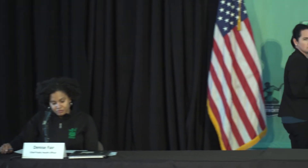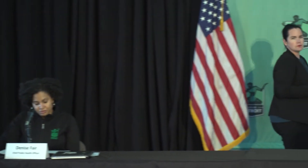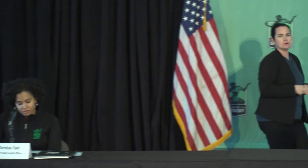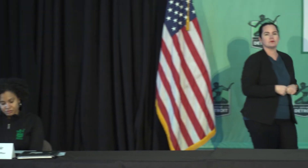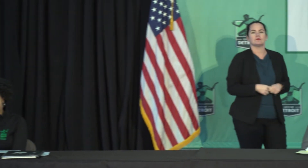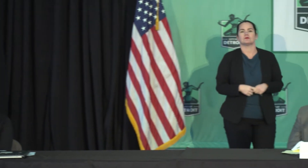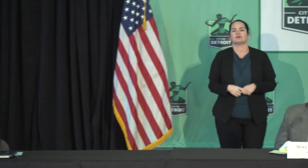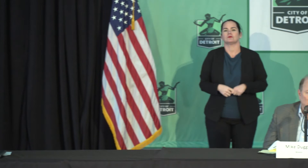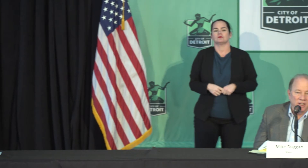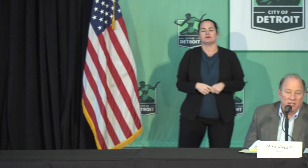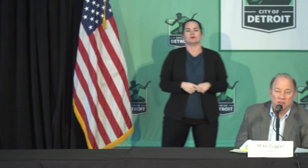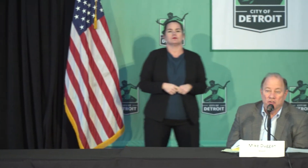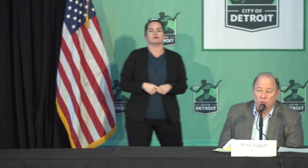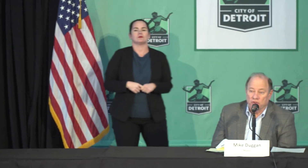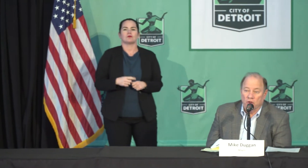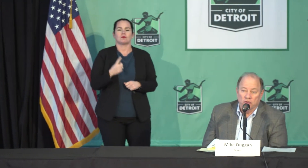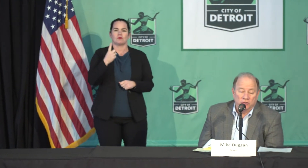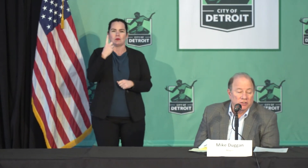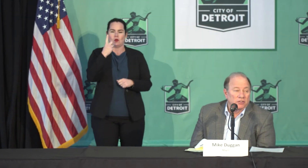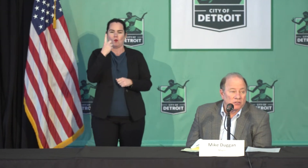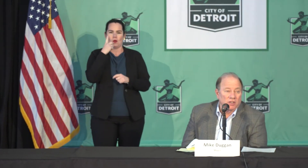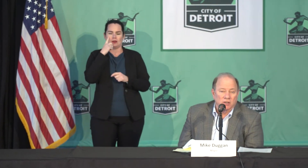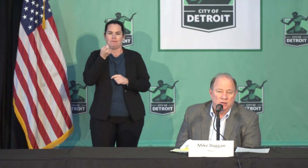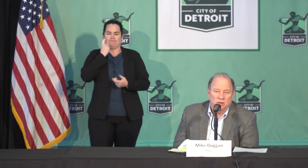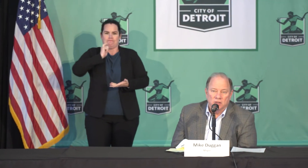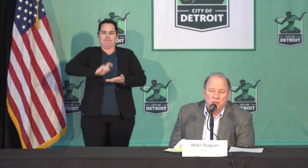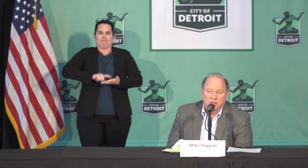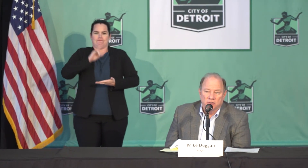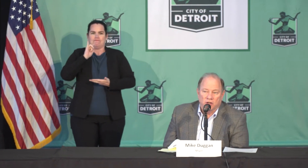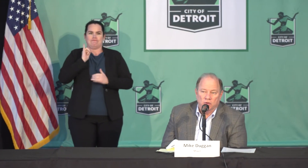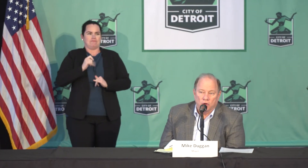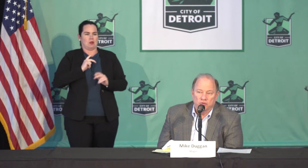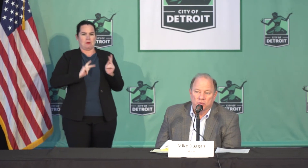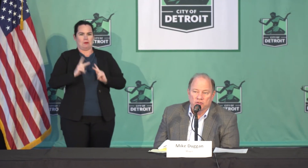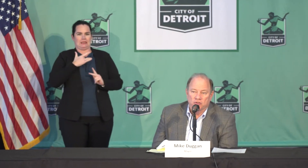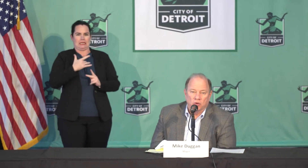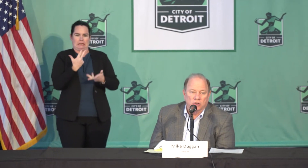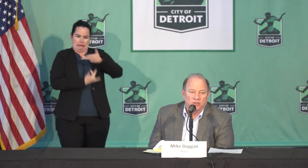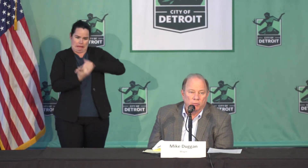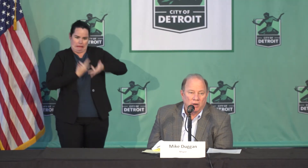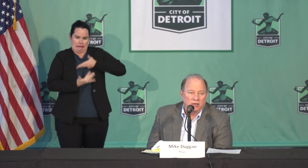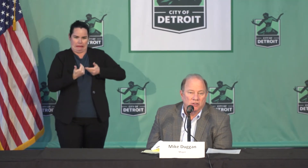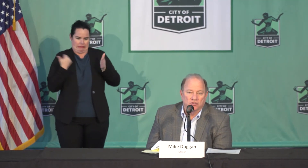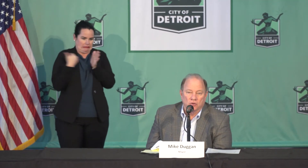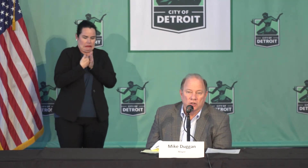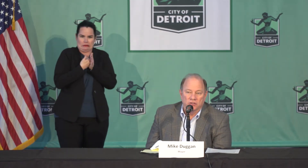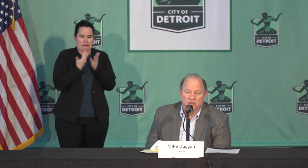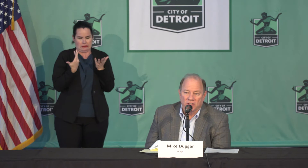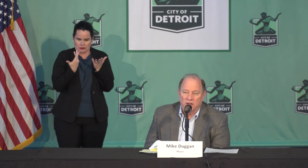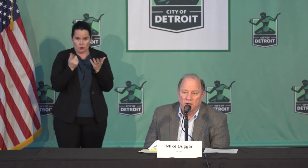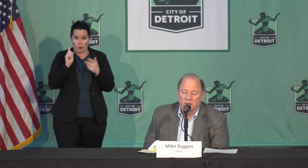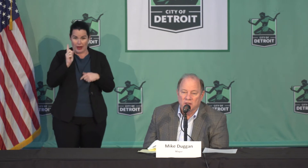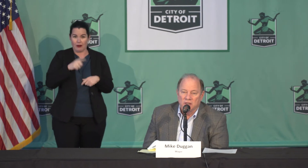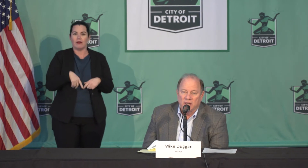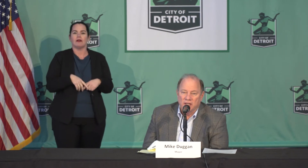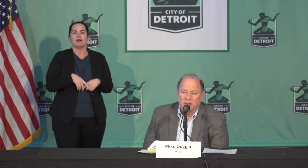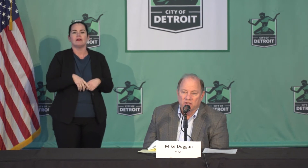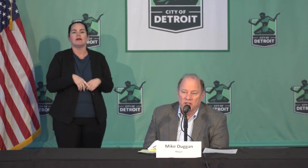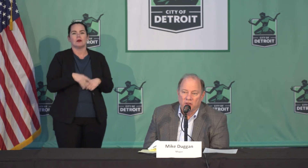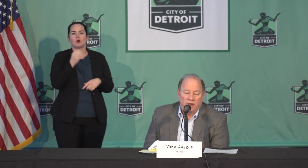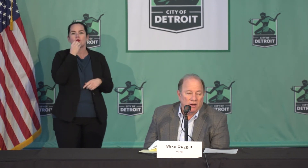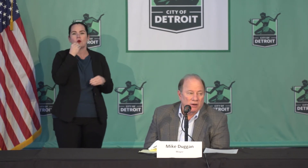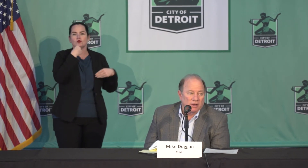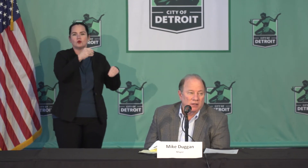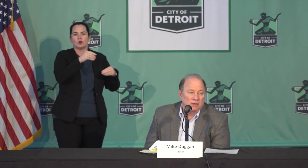one of the areas where we're seeing issues with social distancing is our grocery stores, our party stores, et cetera. And